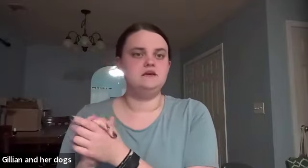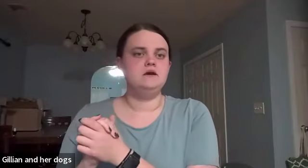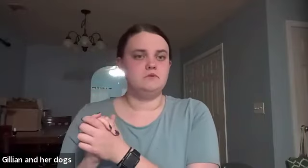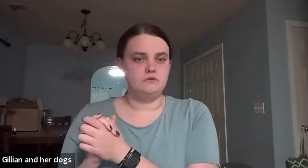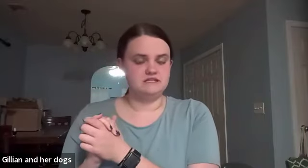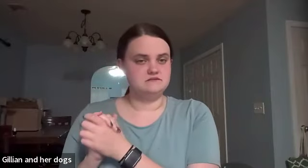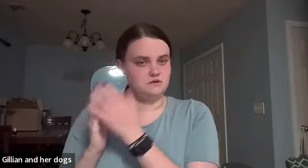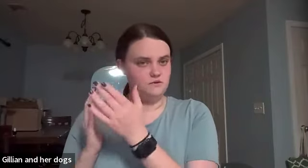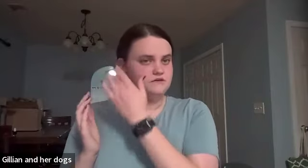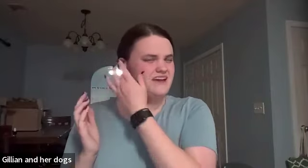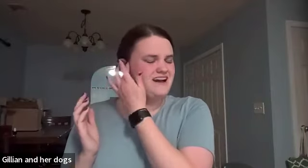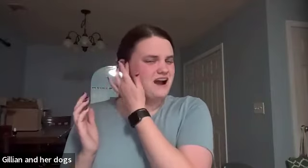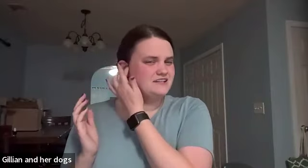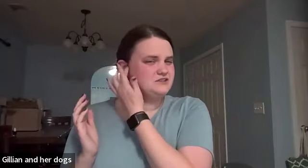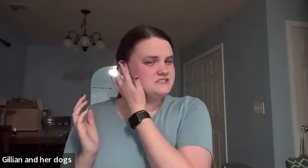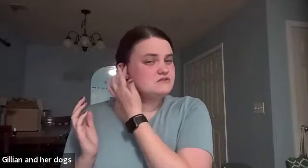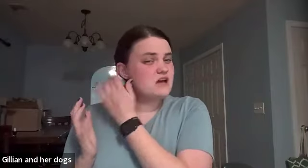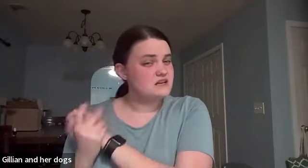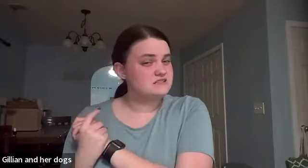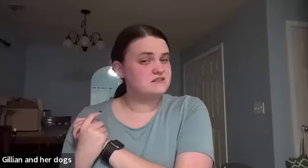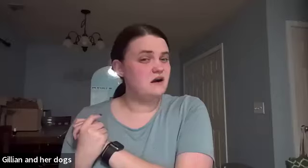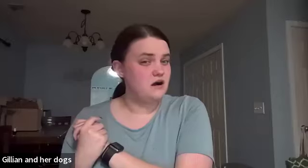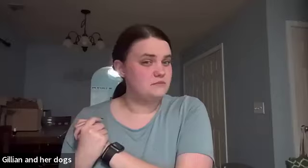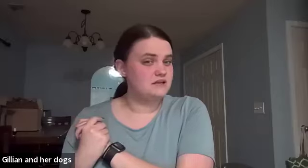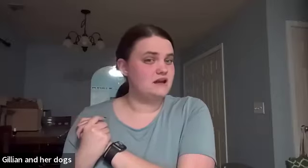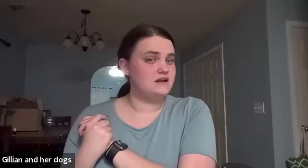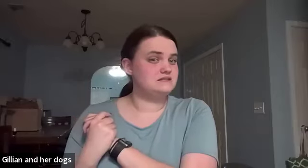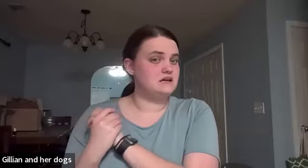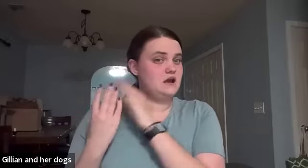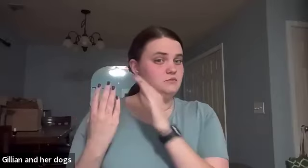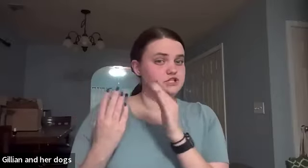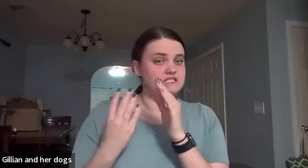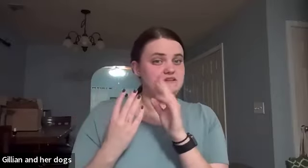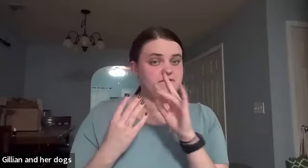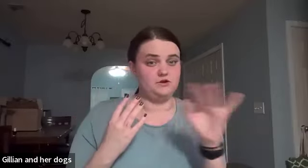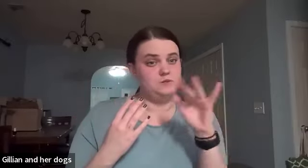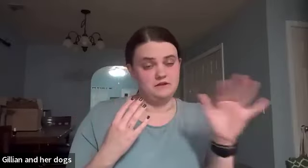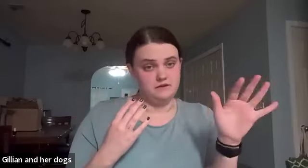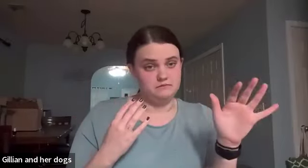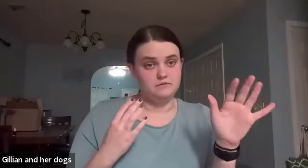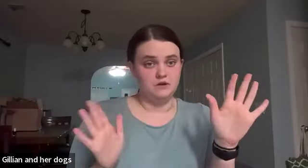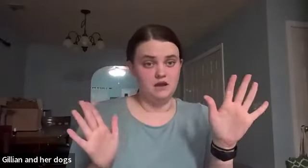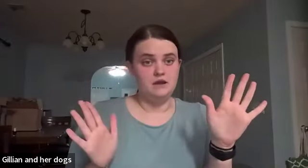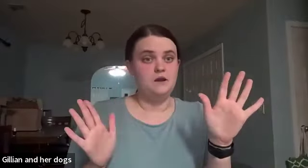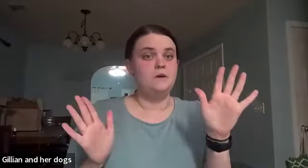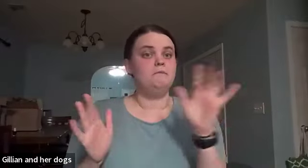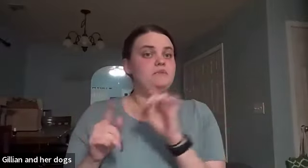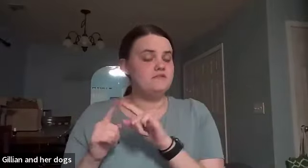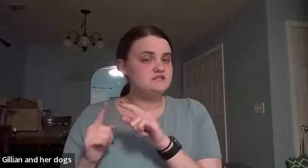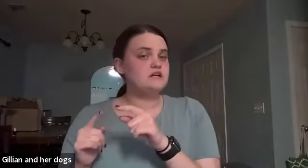Navy, Marines, so forth. I do not see those as common as like I would just see finger spelling them. Okay. But this one I